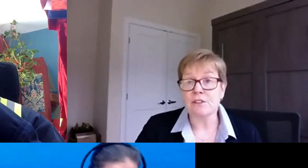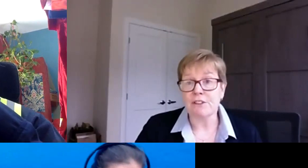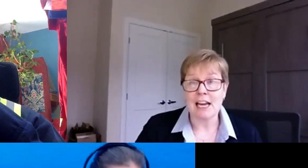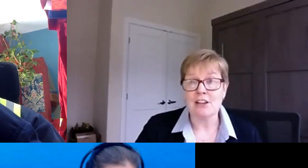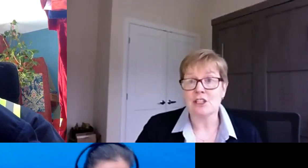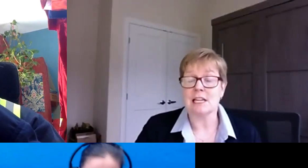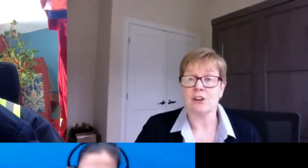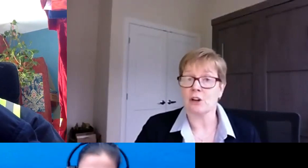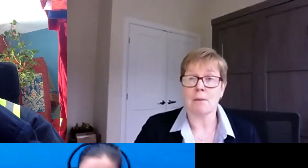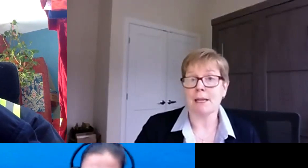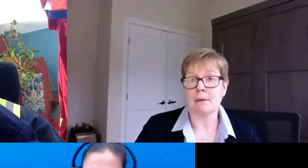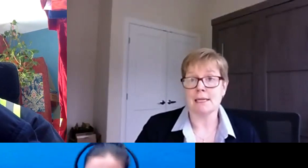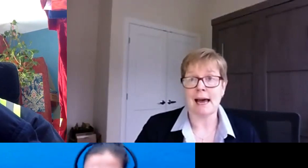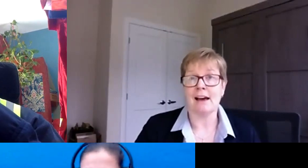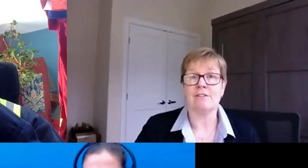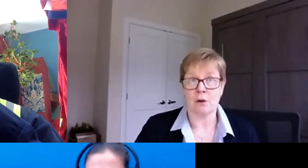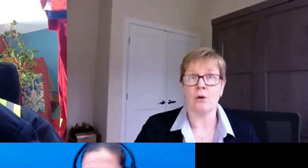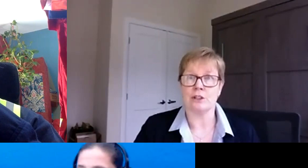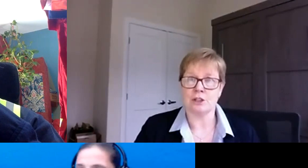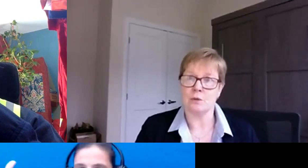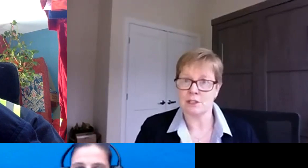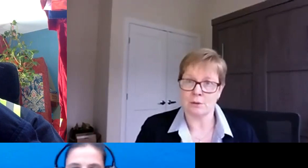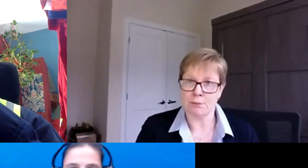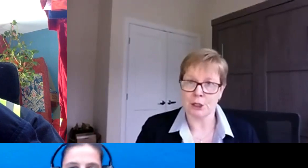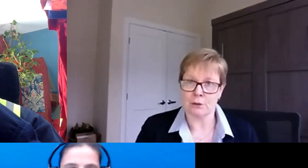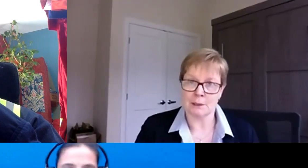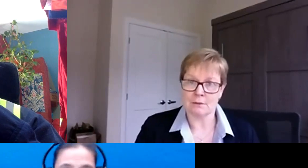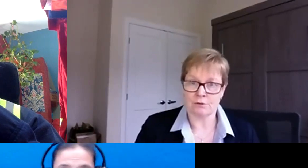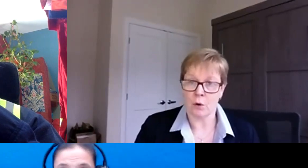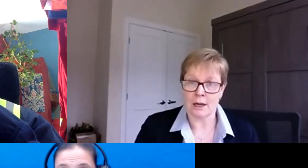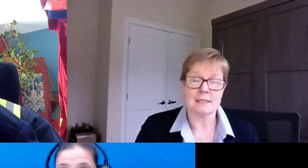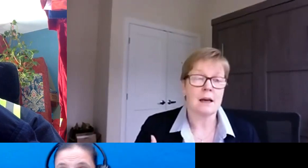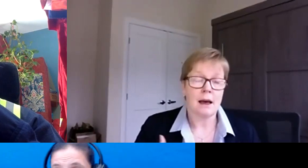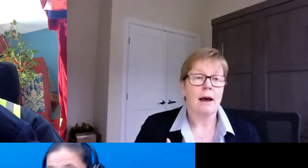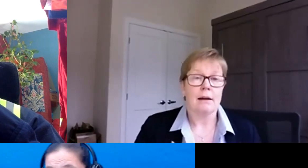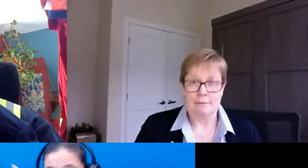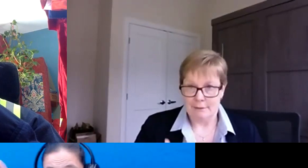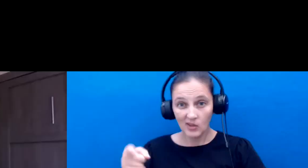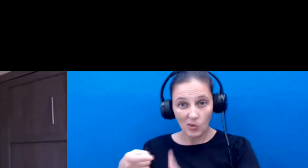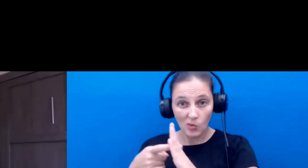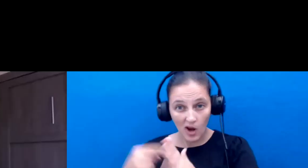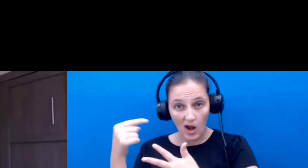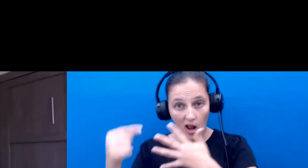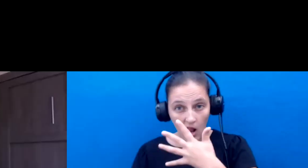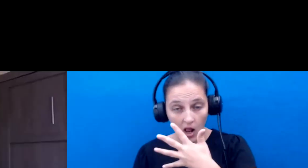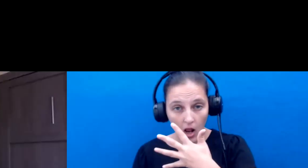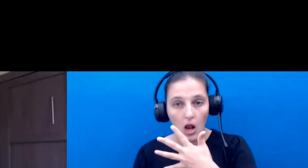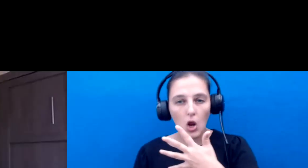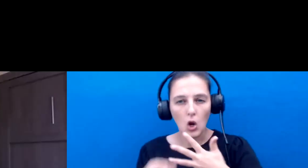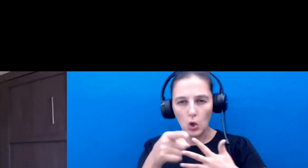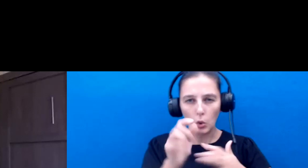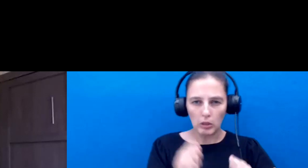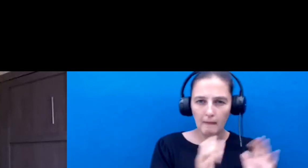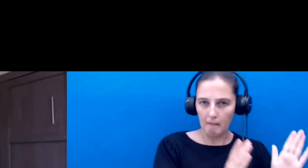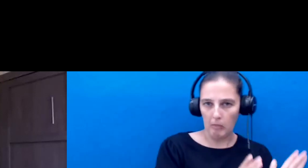certain certifications that your company must have in order to do a certain procurement for us, this gives you an